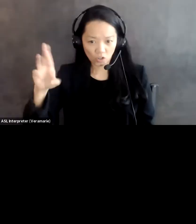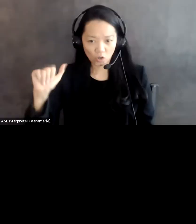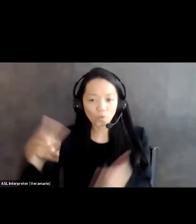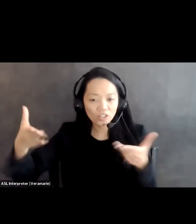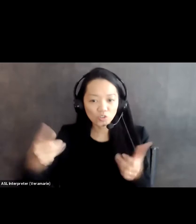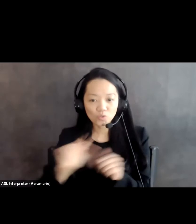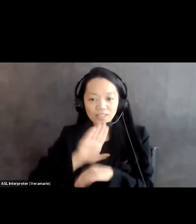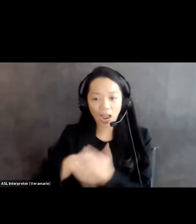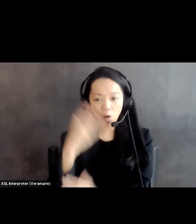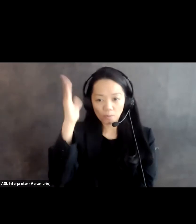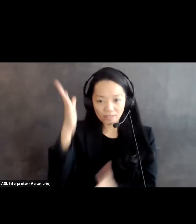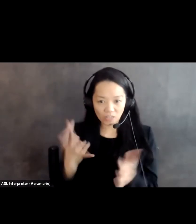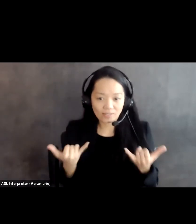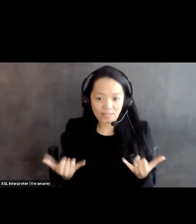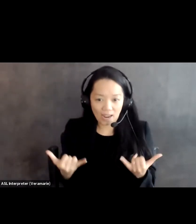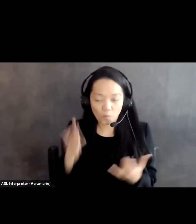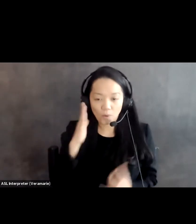speakers.